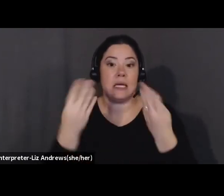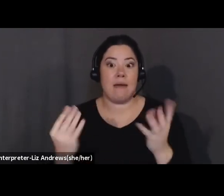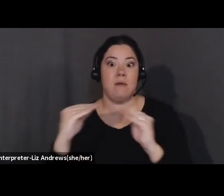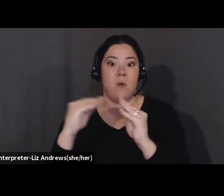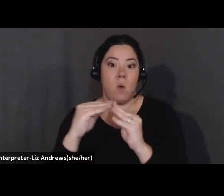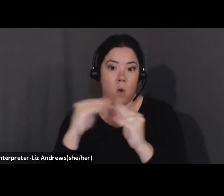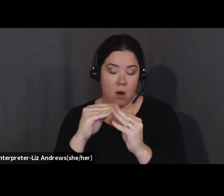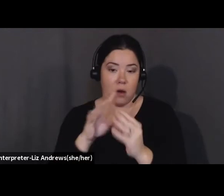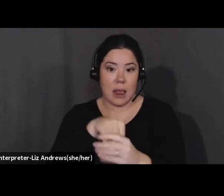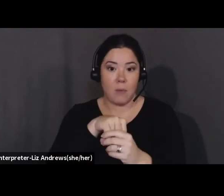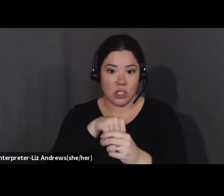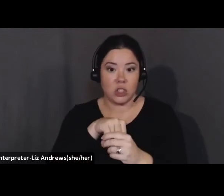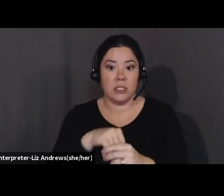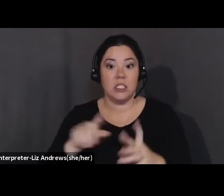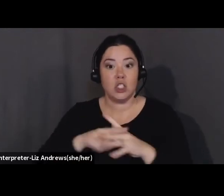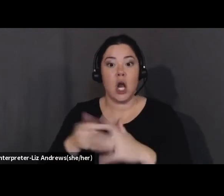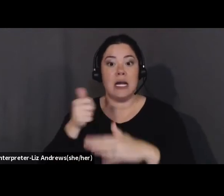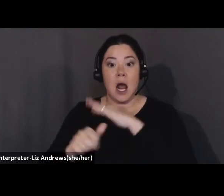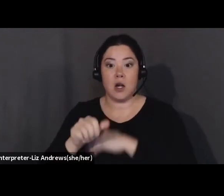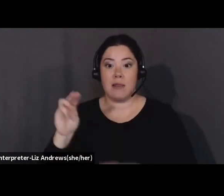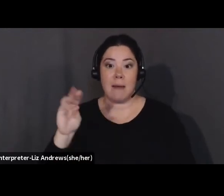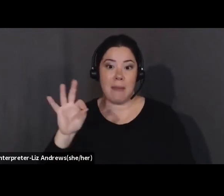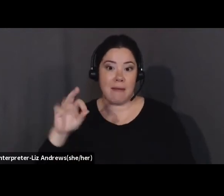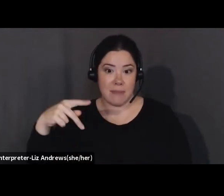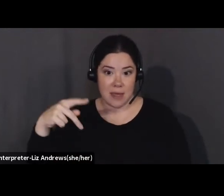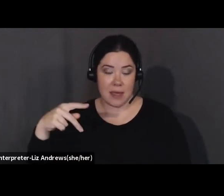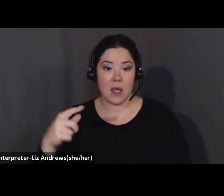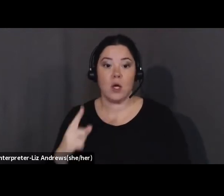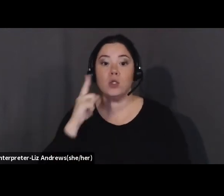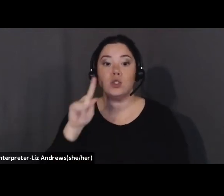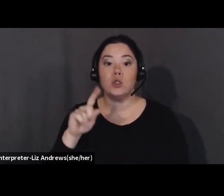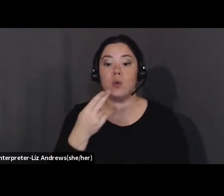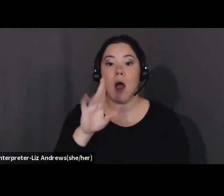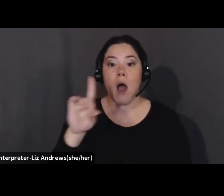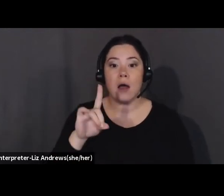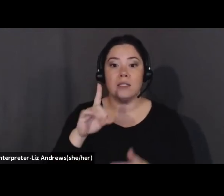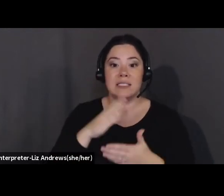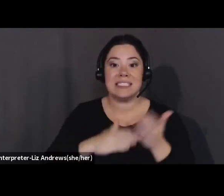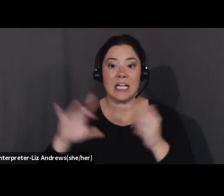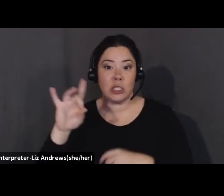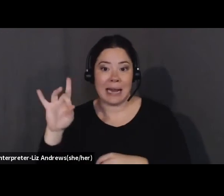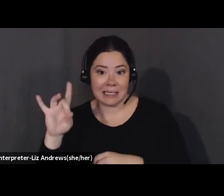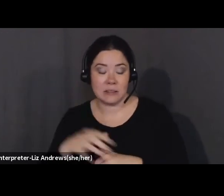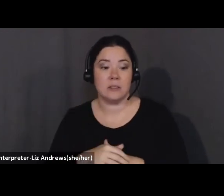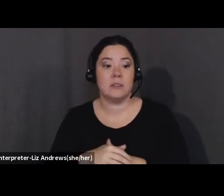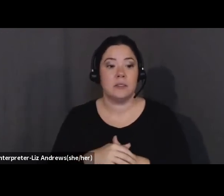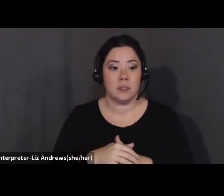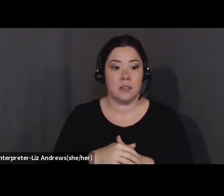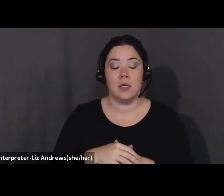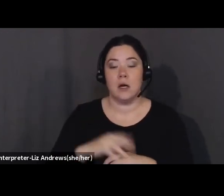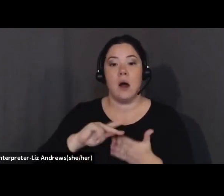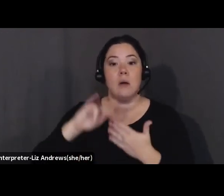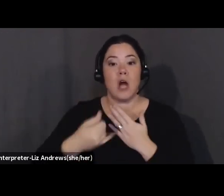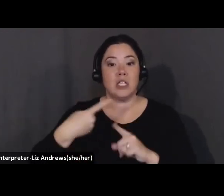started under the Money Follows the Person demonstration to HUD's Section 811 Project Rental Assistance, which I